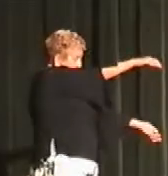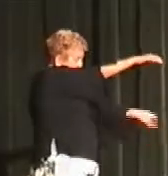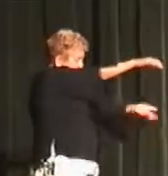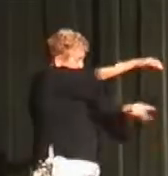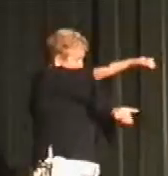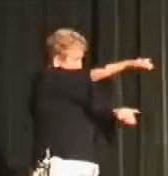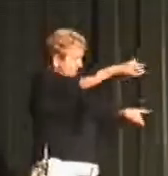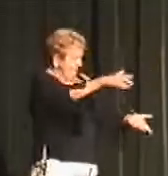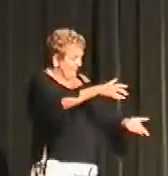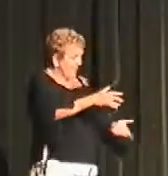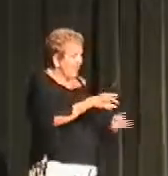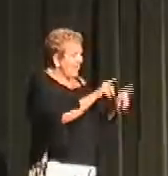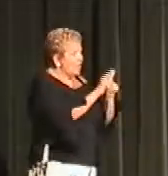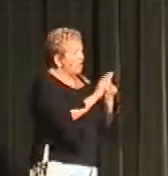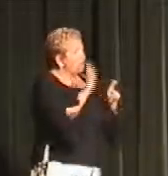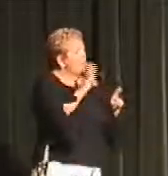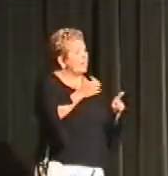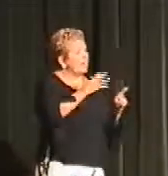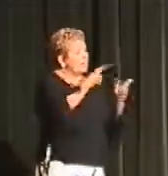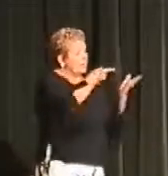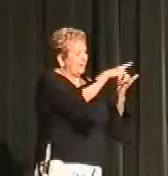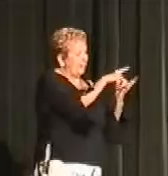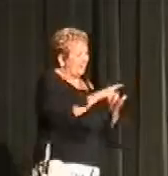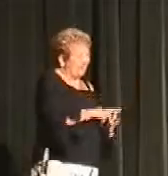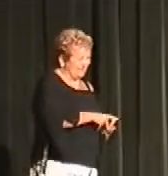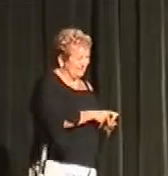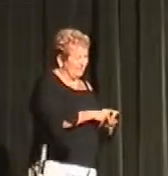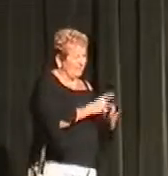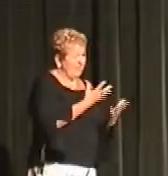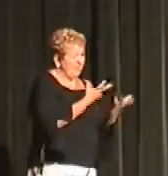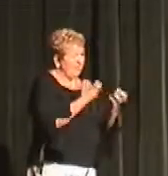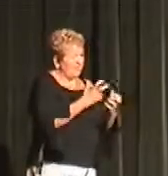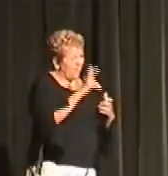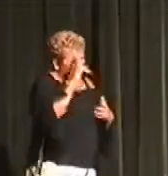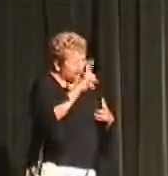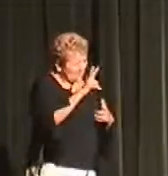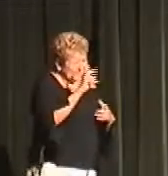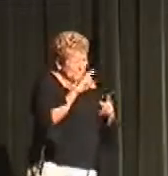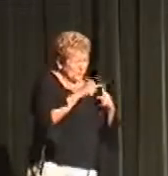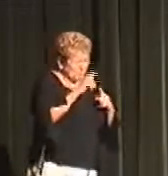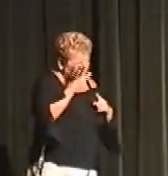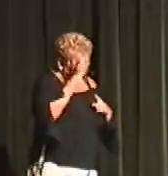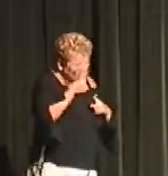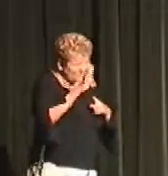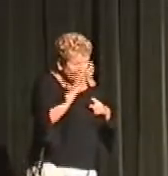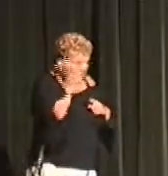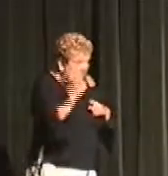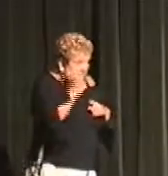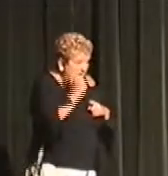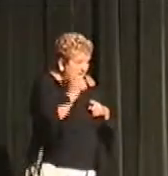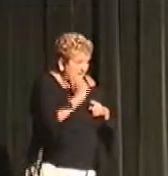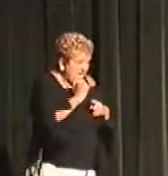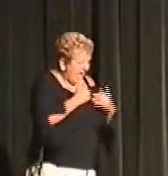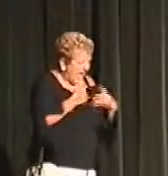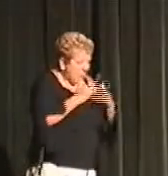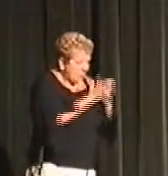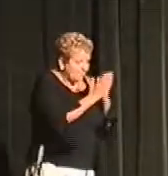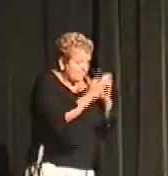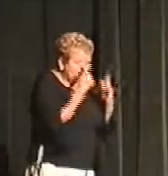I'd like to make payments though, because, they want 3 to 5 cents a day, and I'd had some of the books for several years. And she said, that's the funniest thing. She said, I used to work